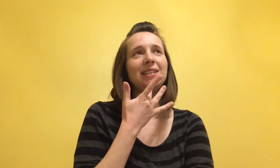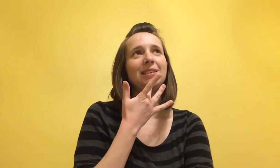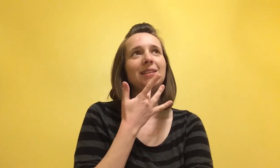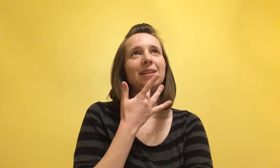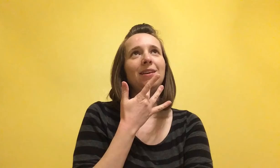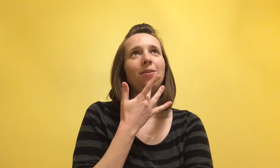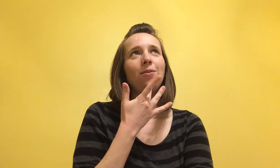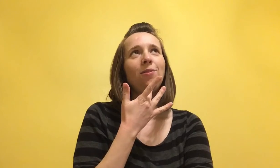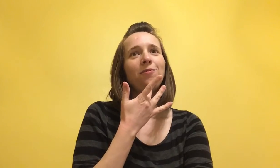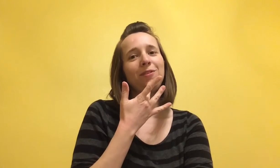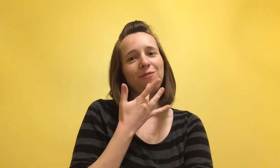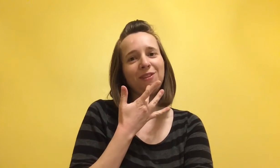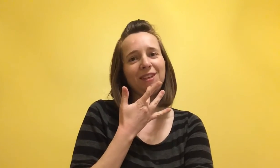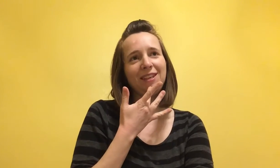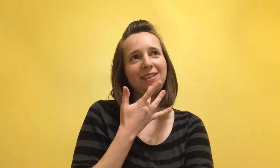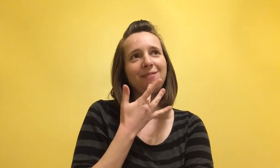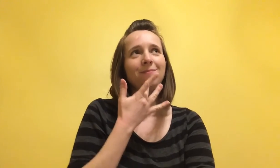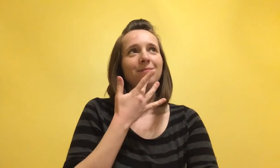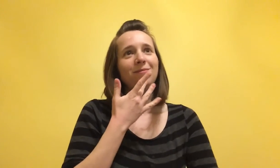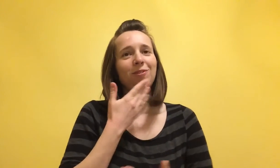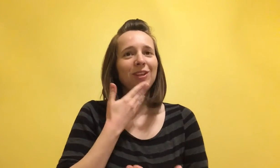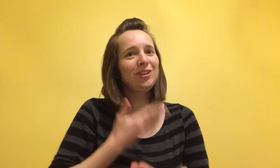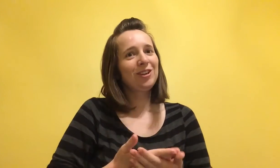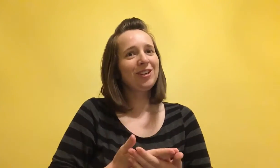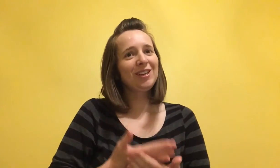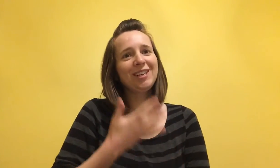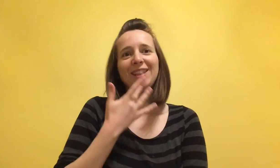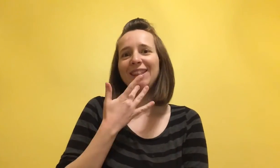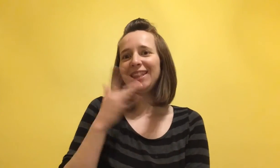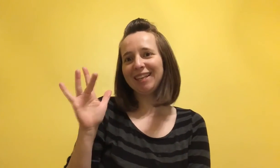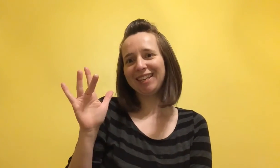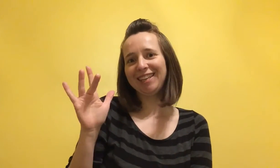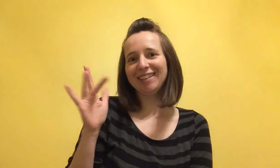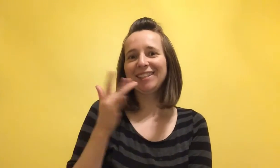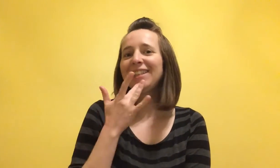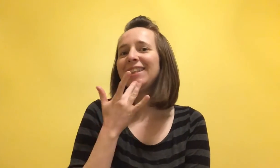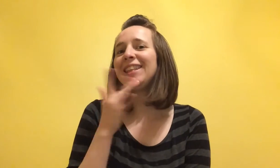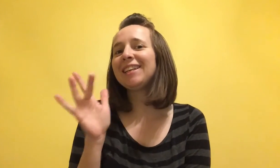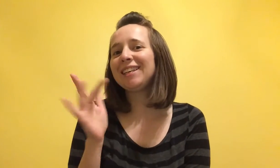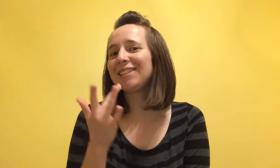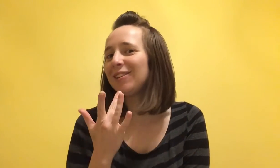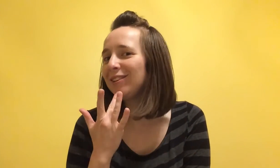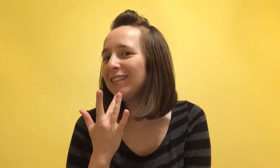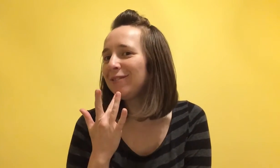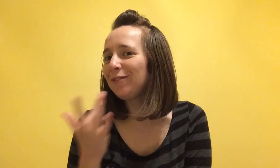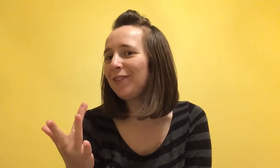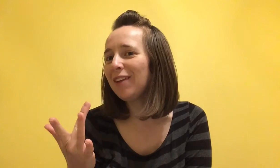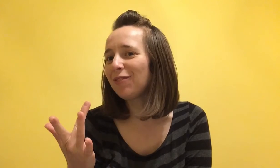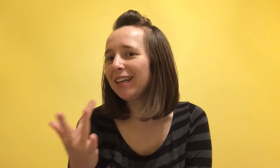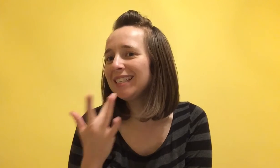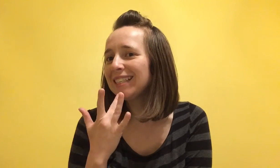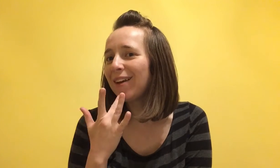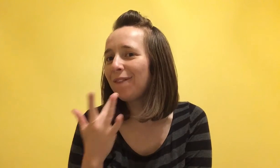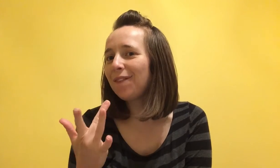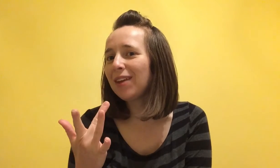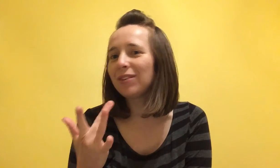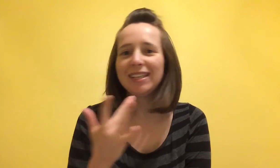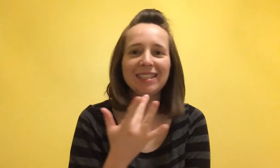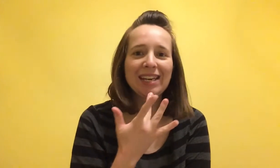is hopefully feeling good and lucky. So there's his favorite, and now